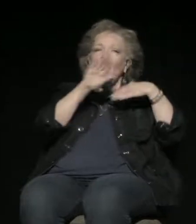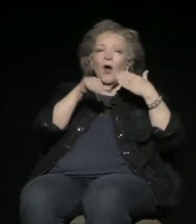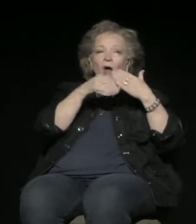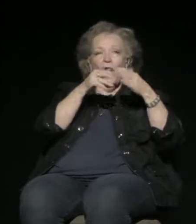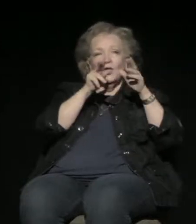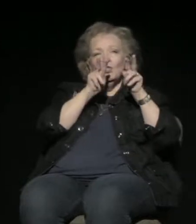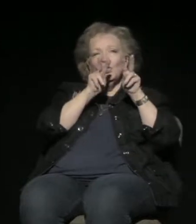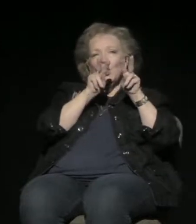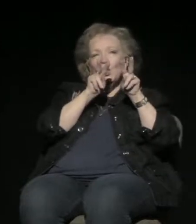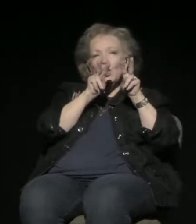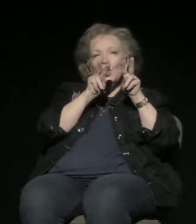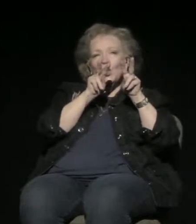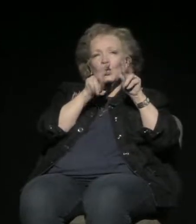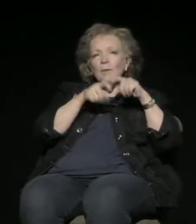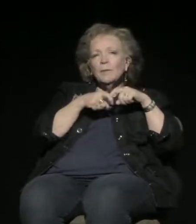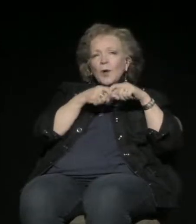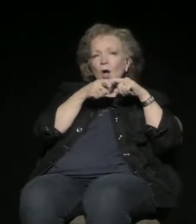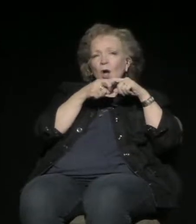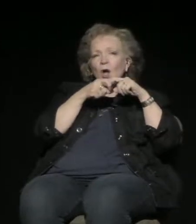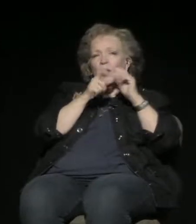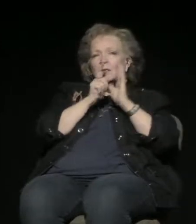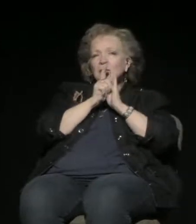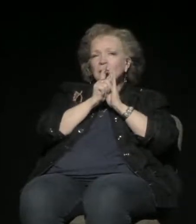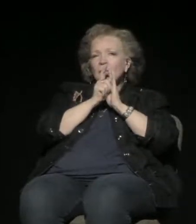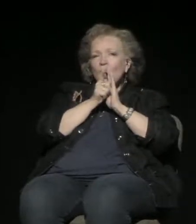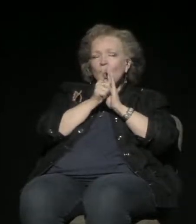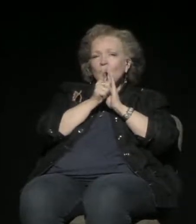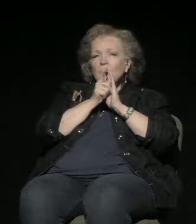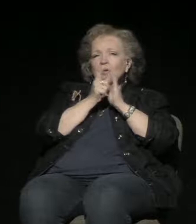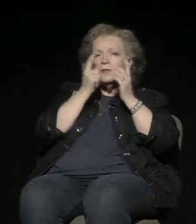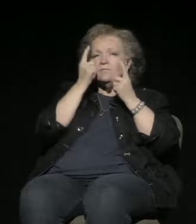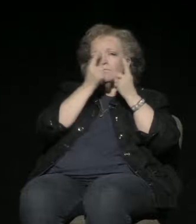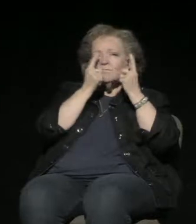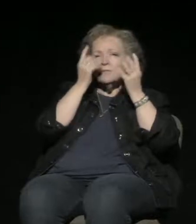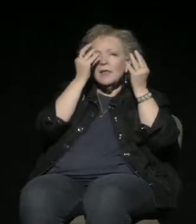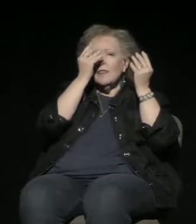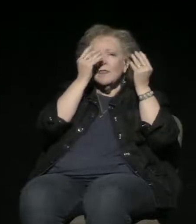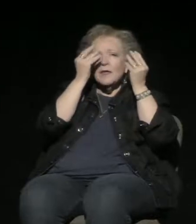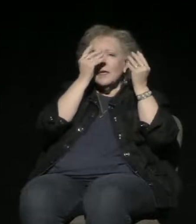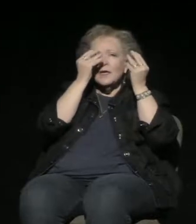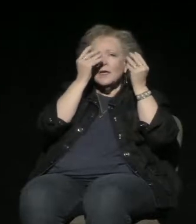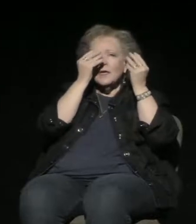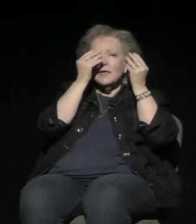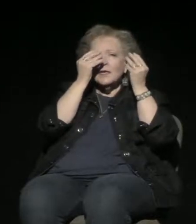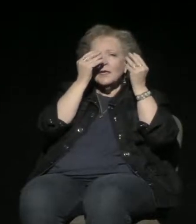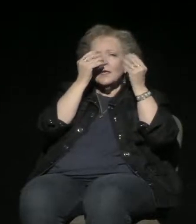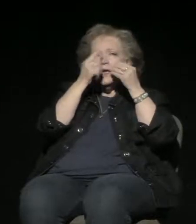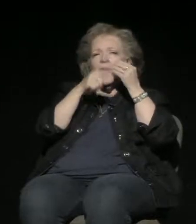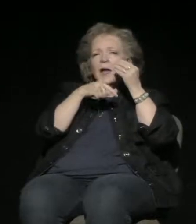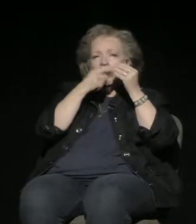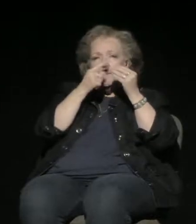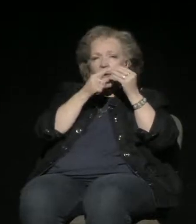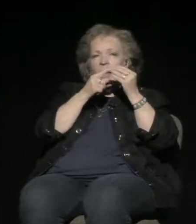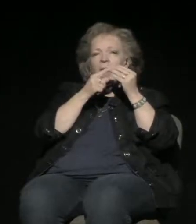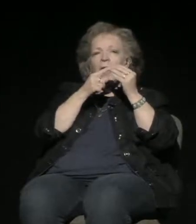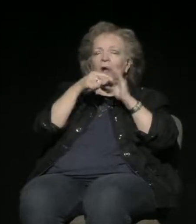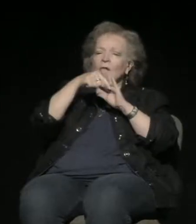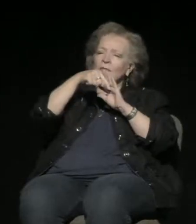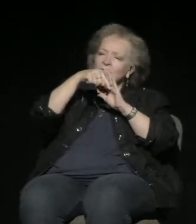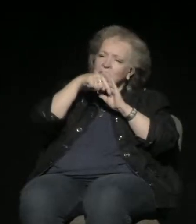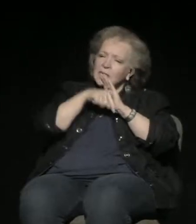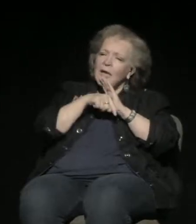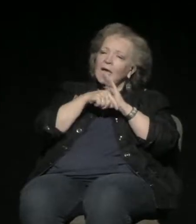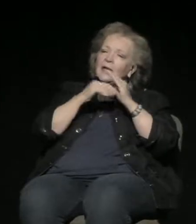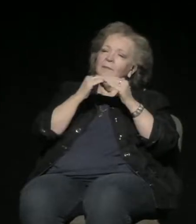look at, to pause and take a moment to consider and to meditate on and to just think about the depths